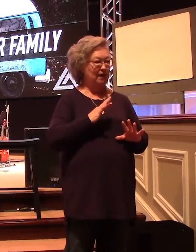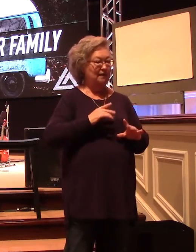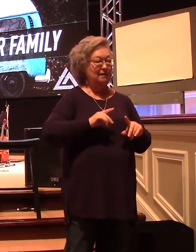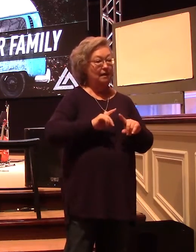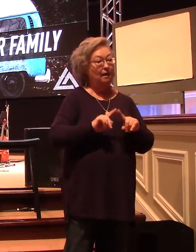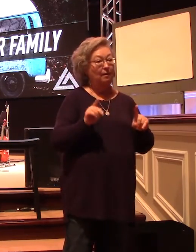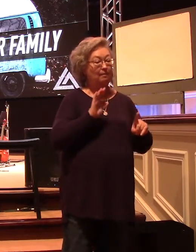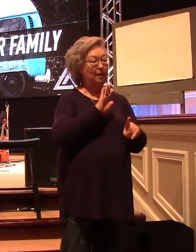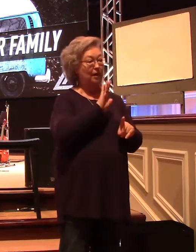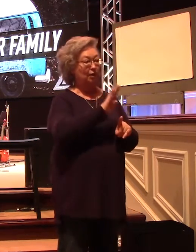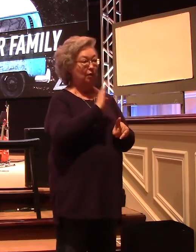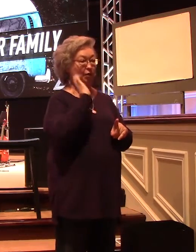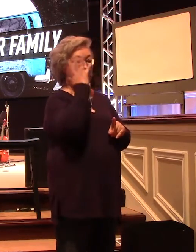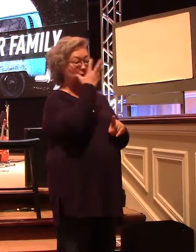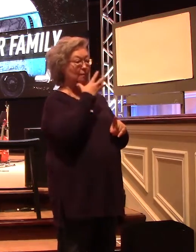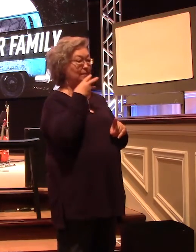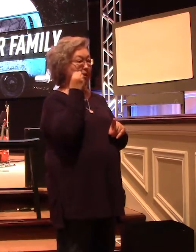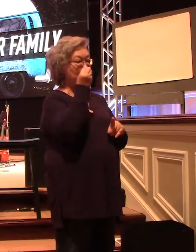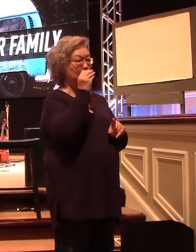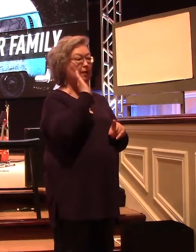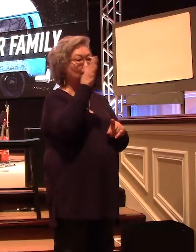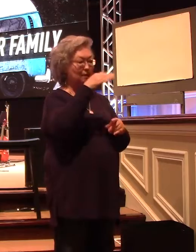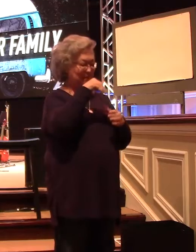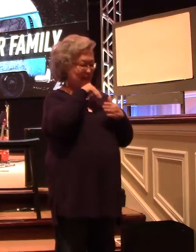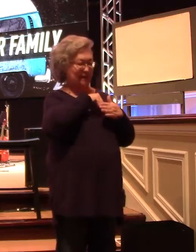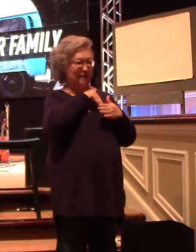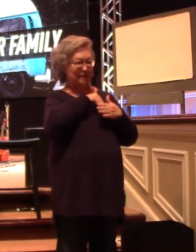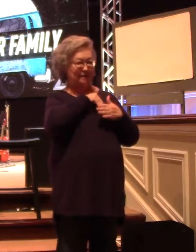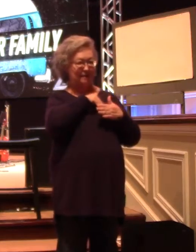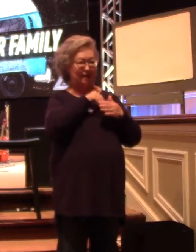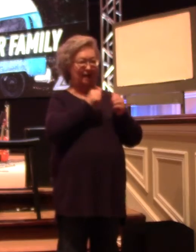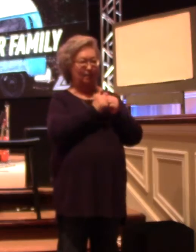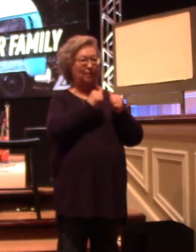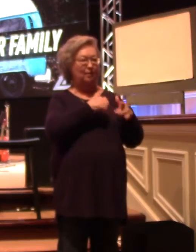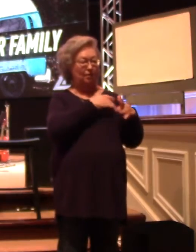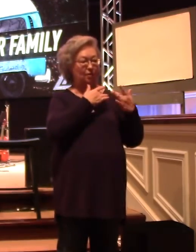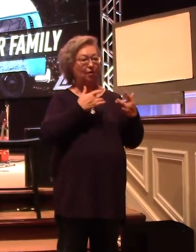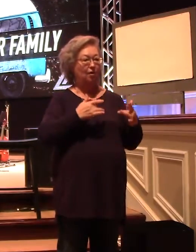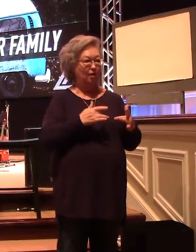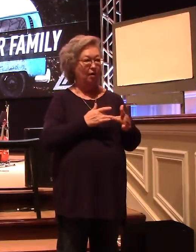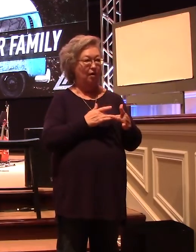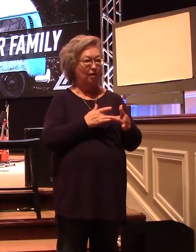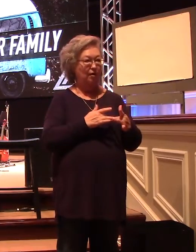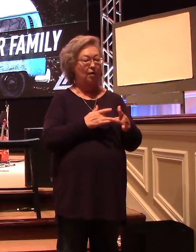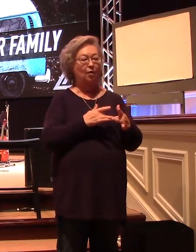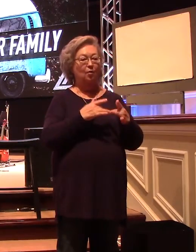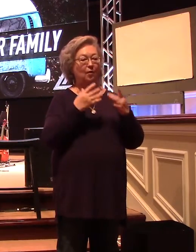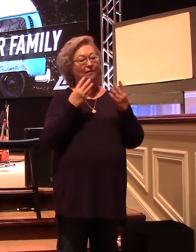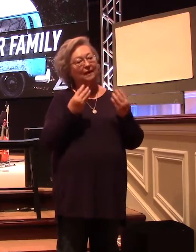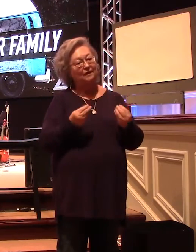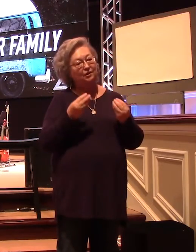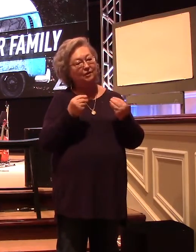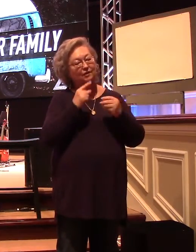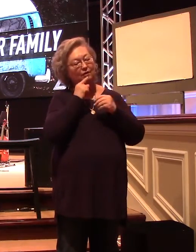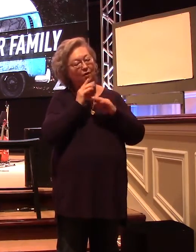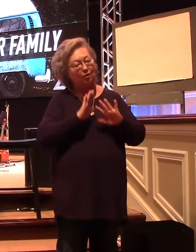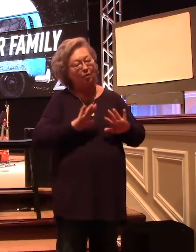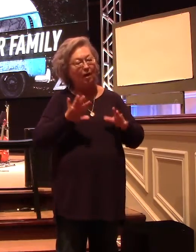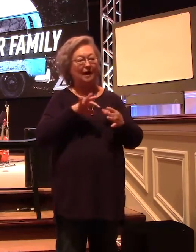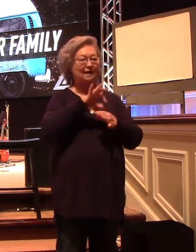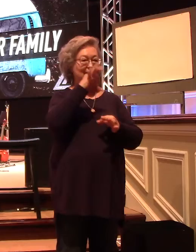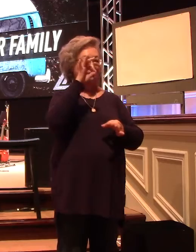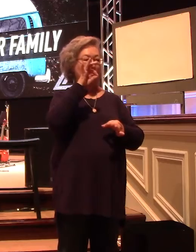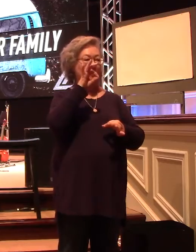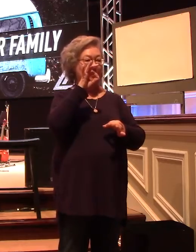your adorning be the hidden person of the heart, with the imperishable beauty of a gentle and quiet spirit, which in God's sight is